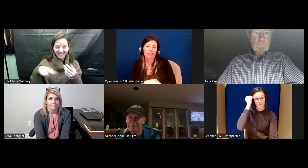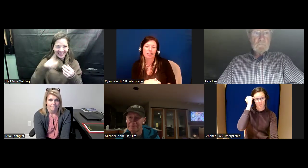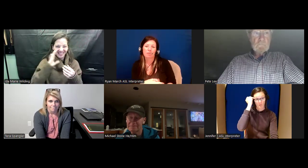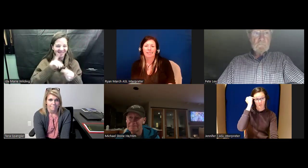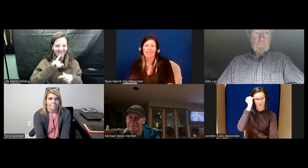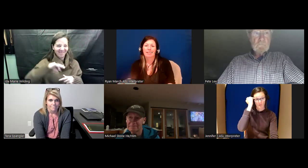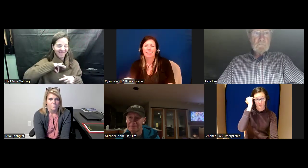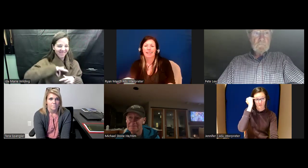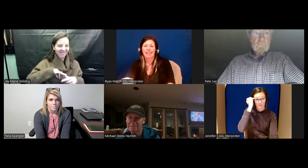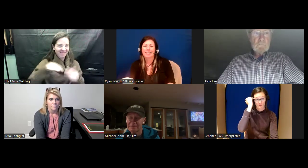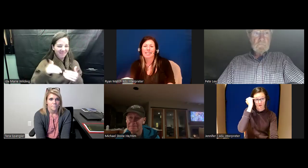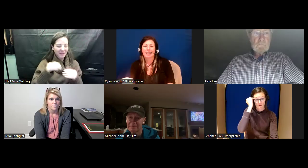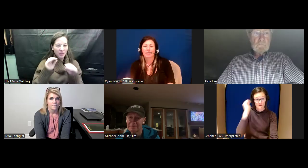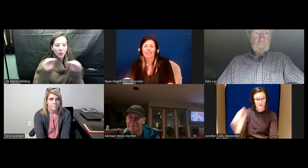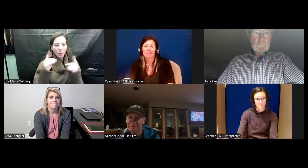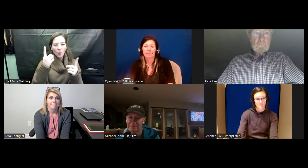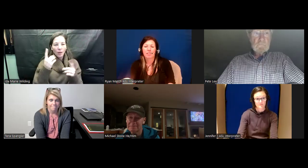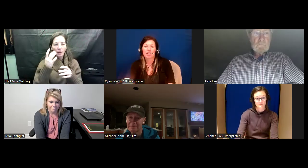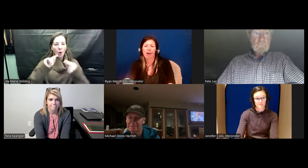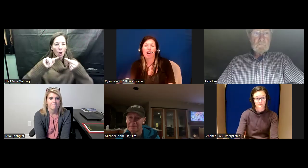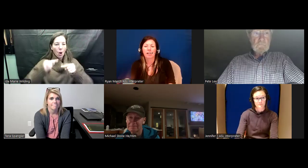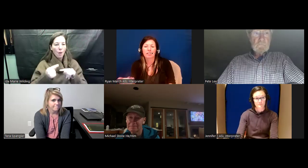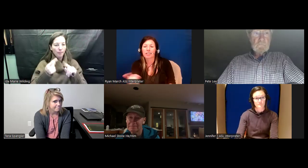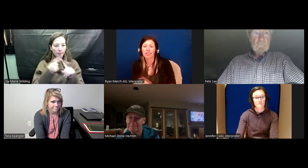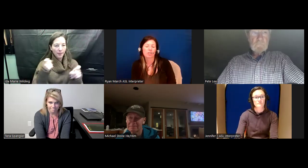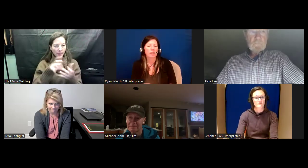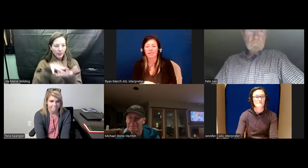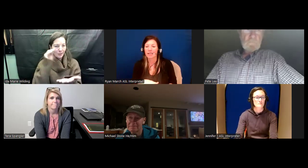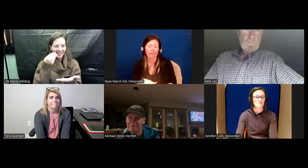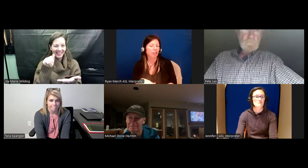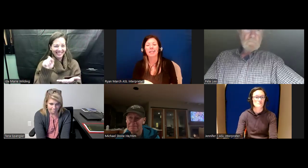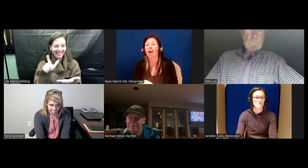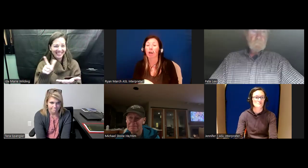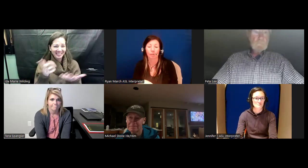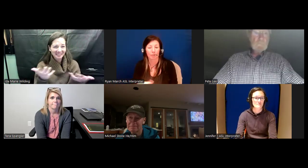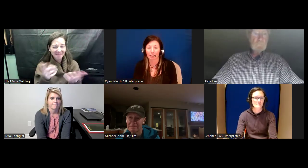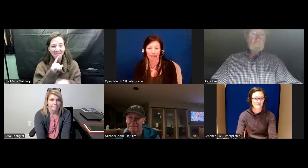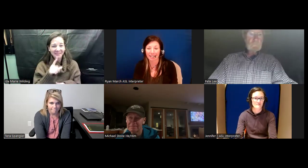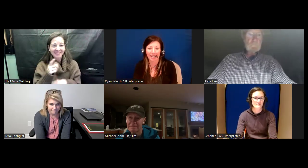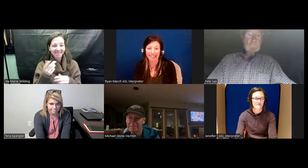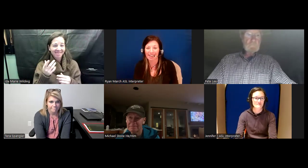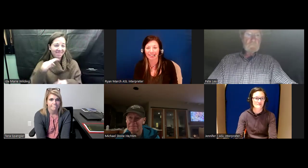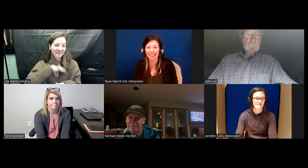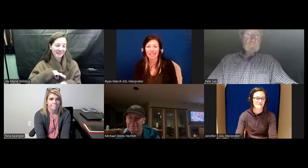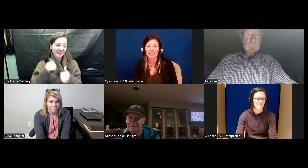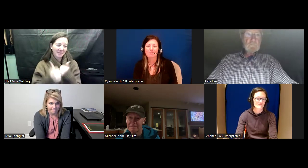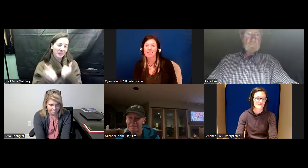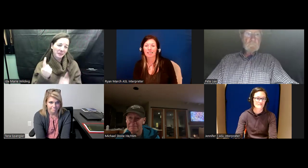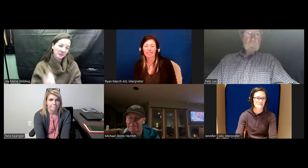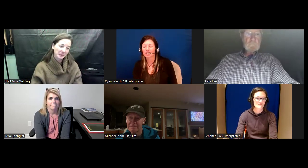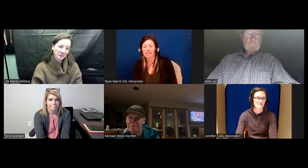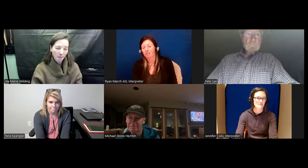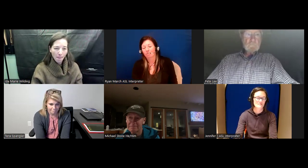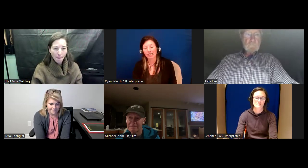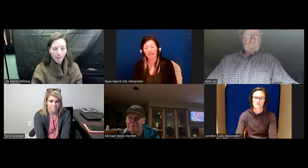speech, ASL and sign language is a benefit to all. There's no one is ever going to be harmed by learning ASL.